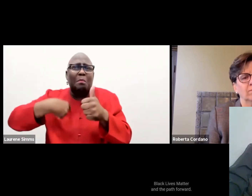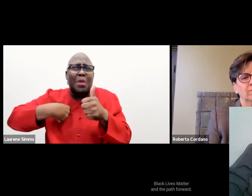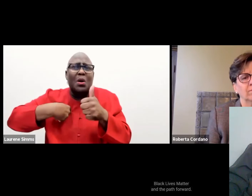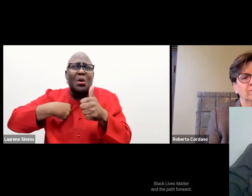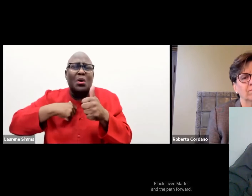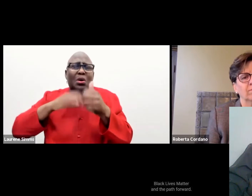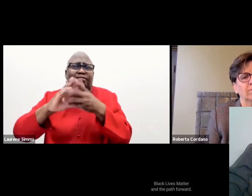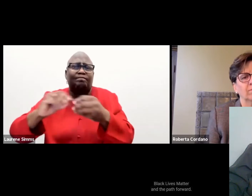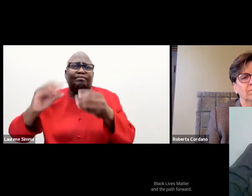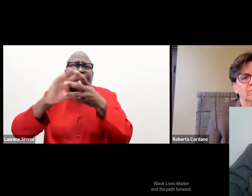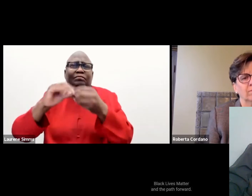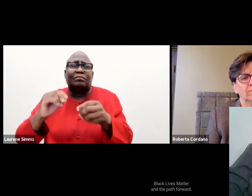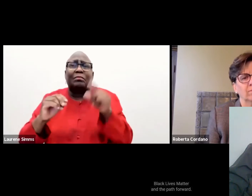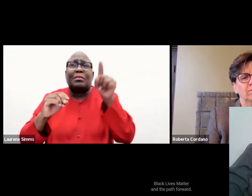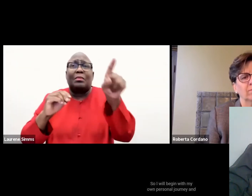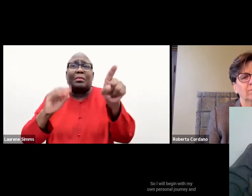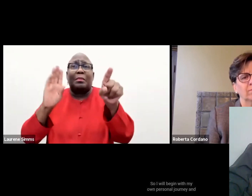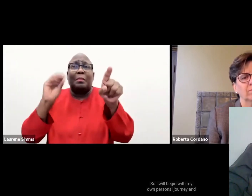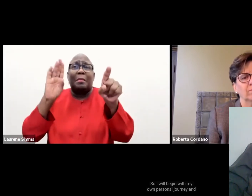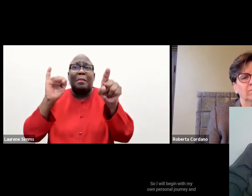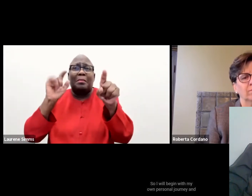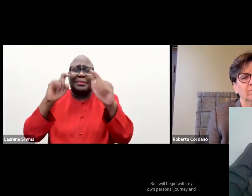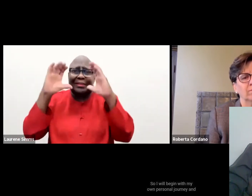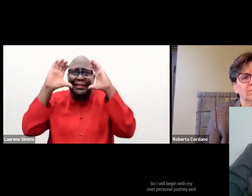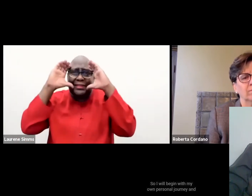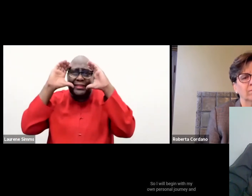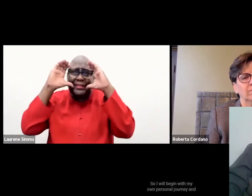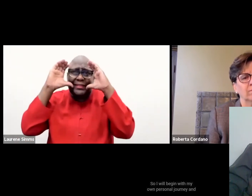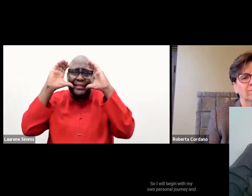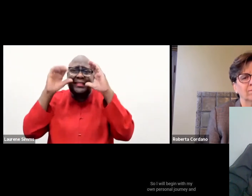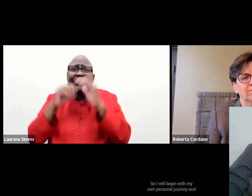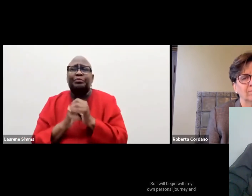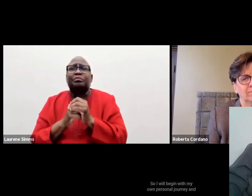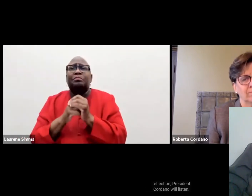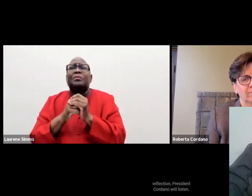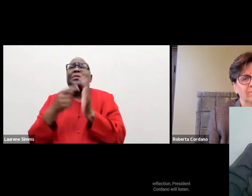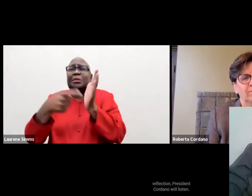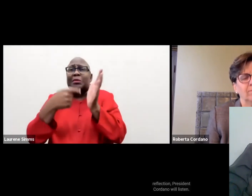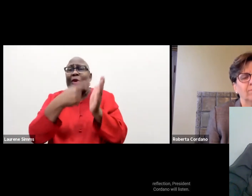recognizing Black Lives Matter with